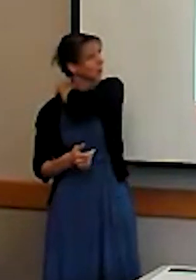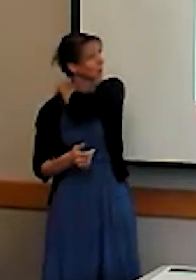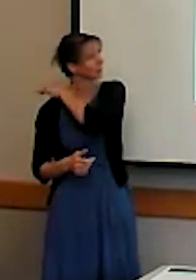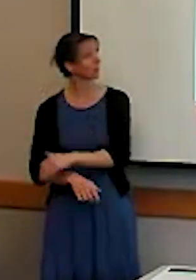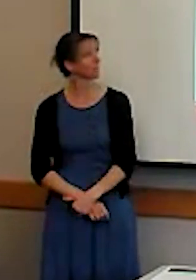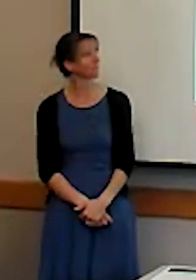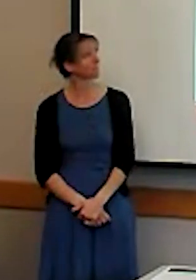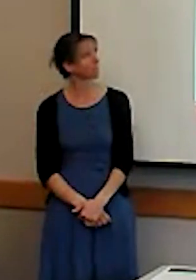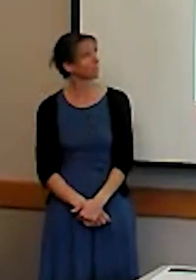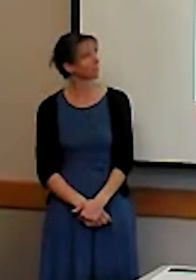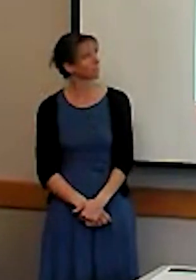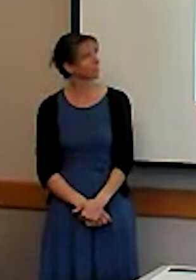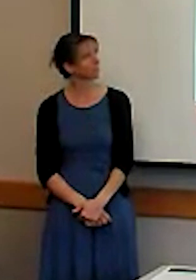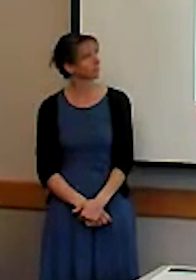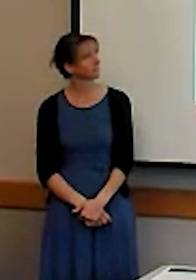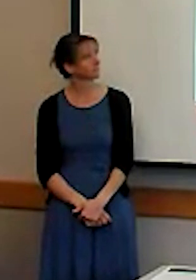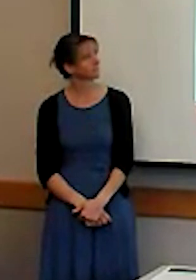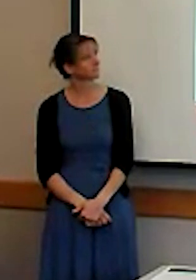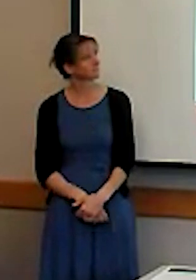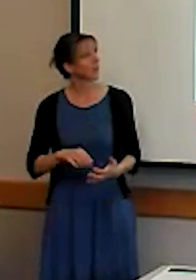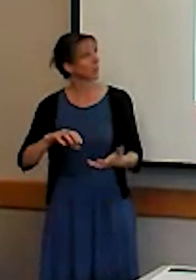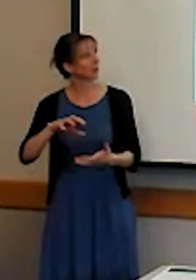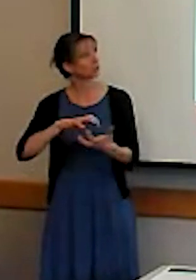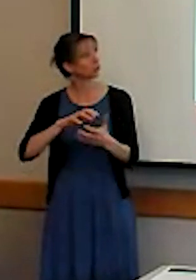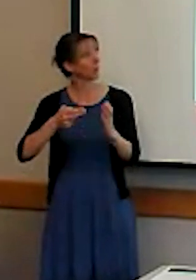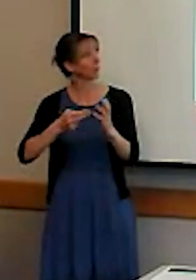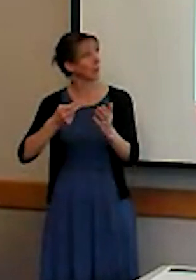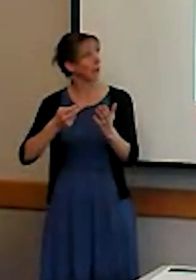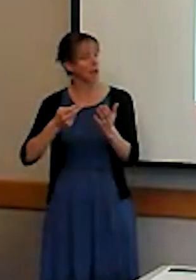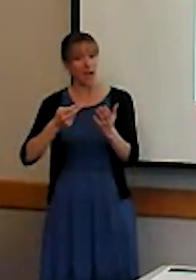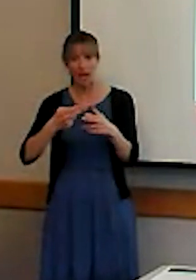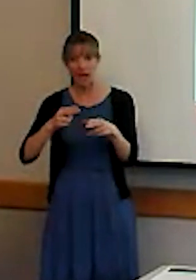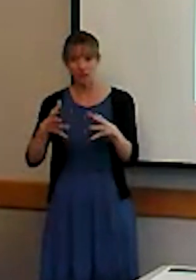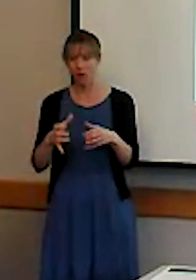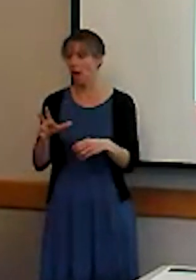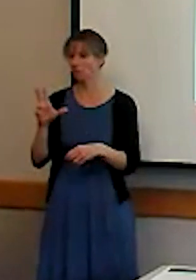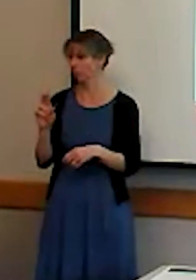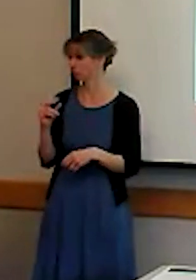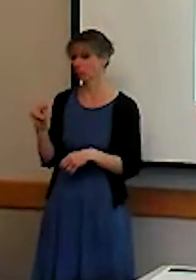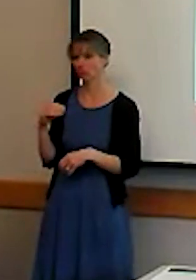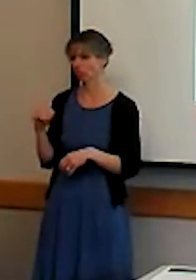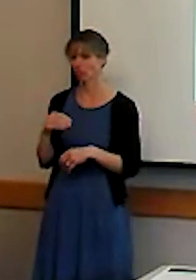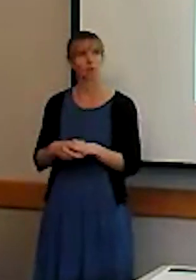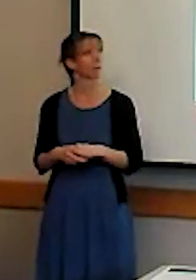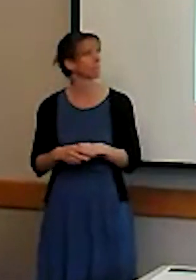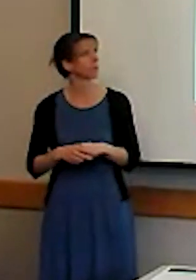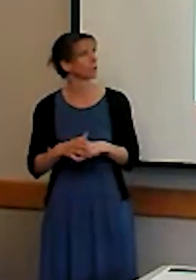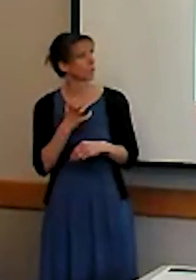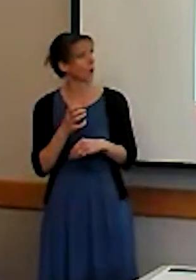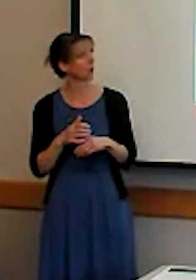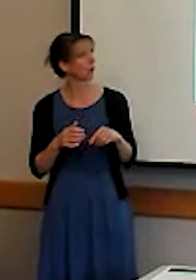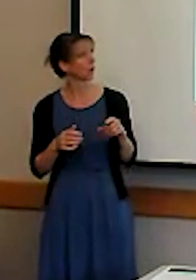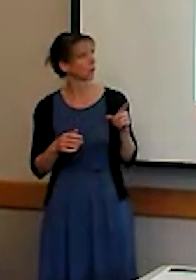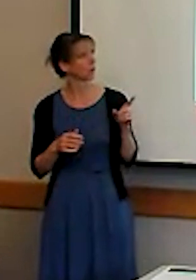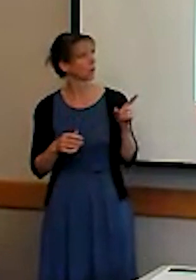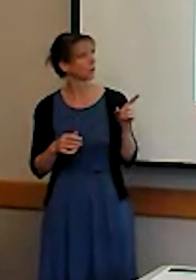No way to make you some, I have scrambled eggs. Would that be better? No. Oh, dang, watch the, wow.